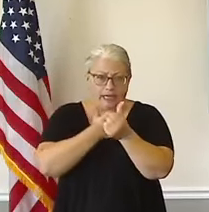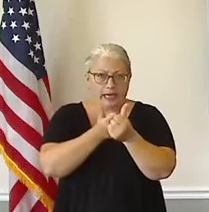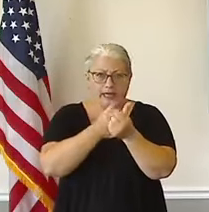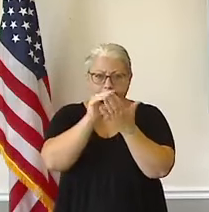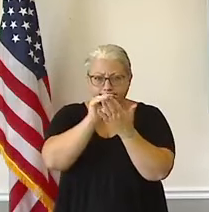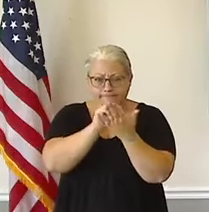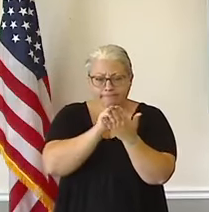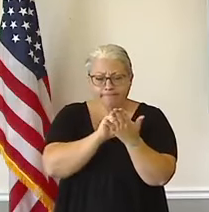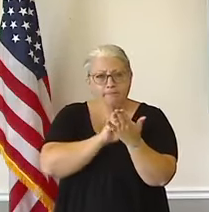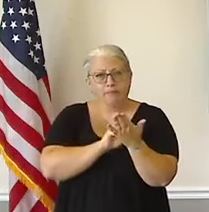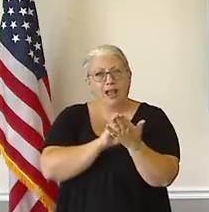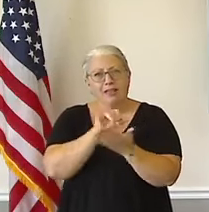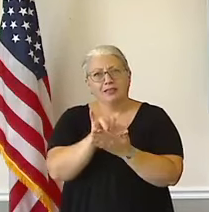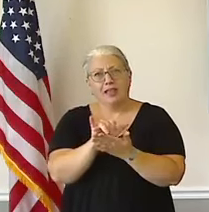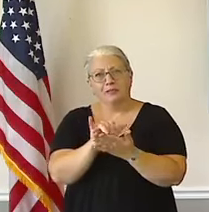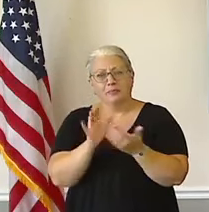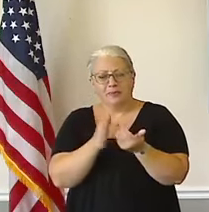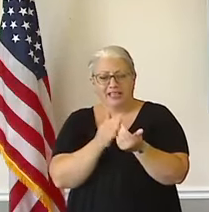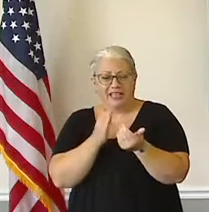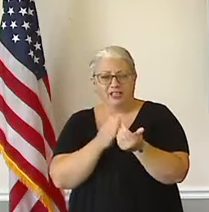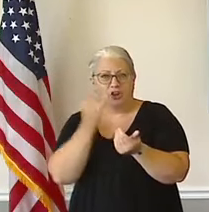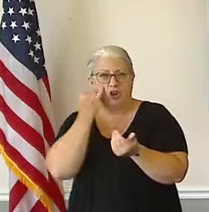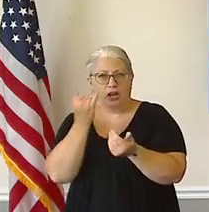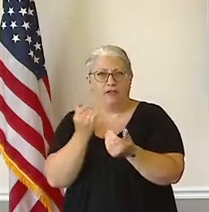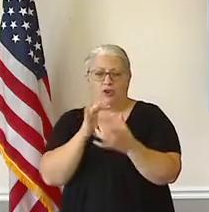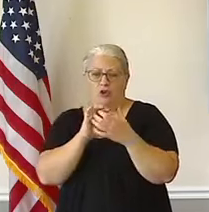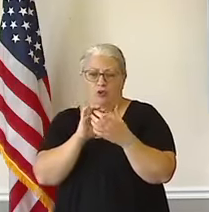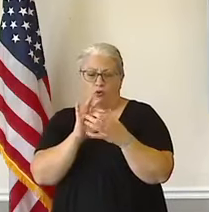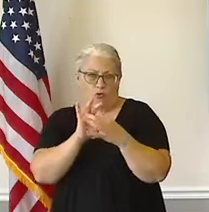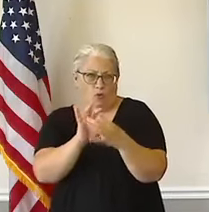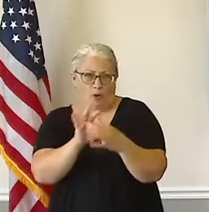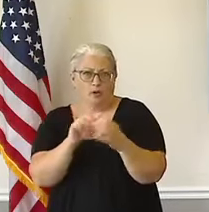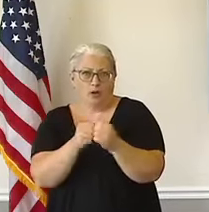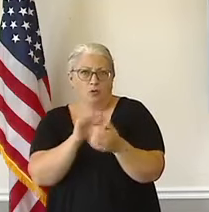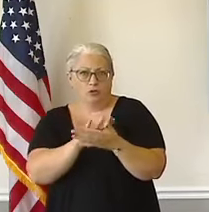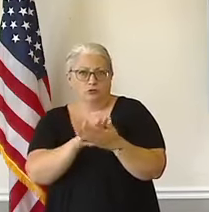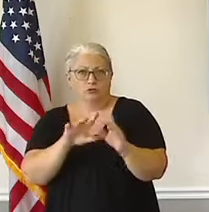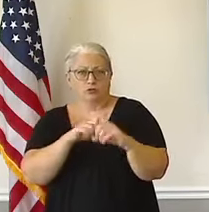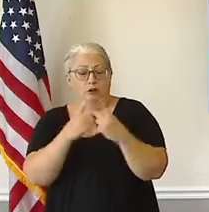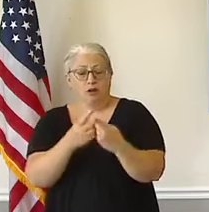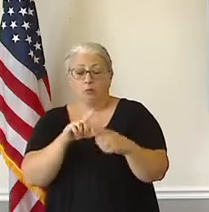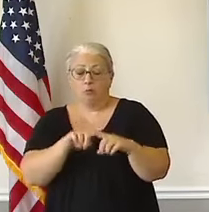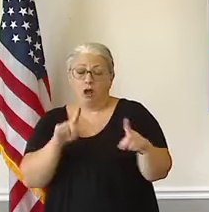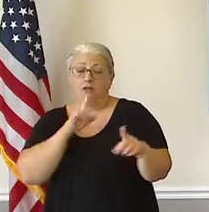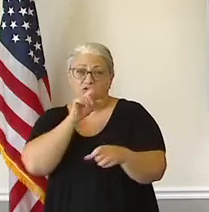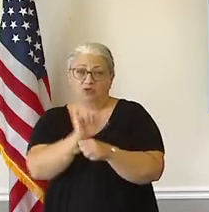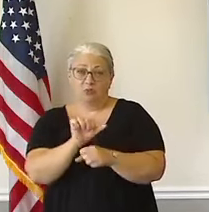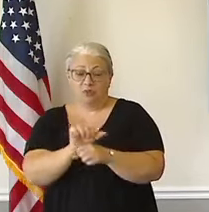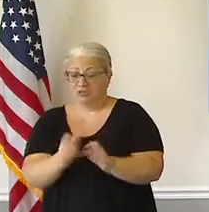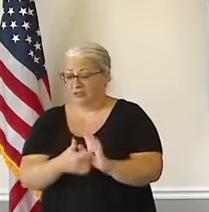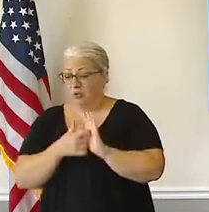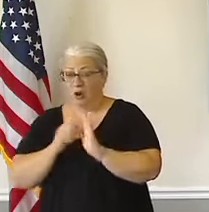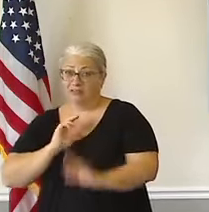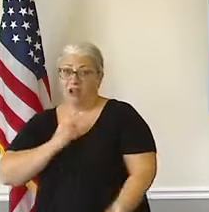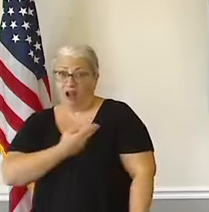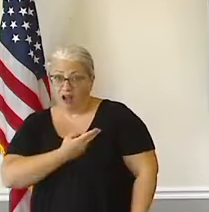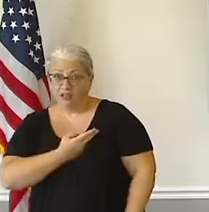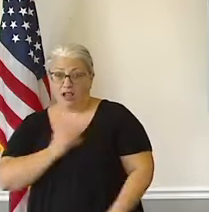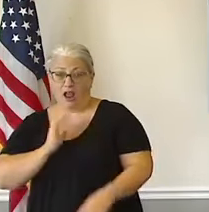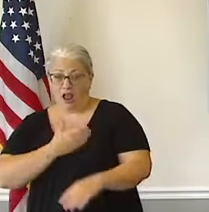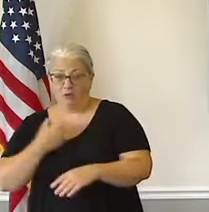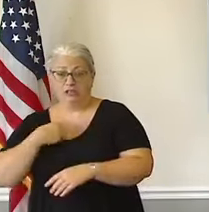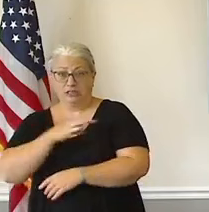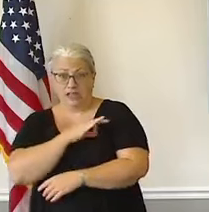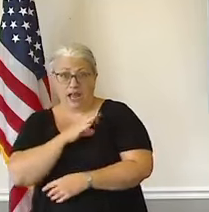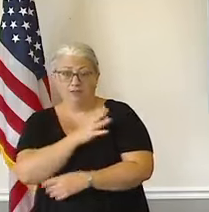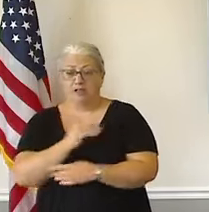by cooperating with school districts, but it does rely and require us, the county's staff and